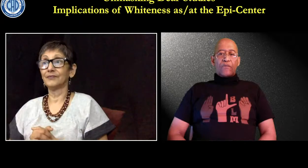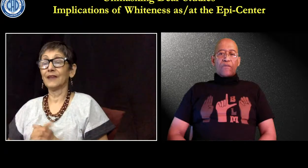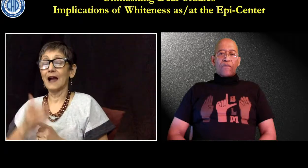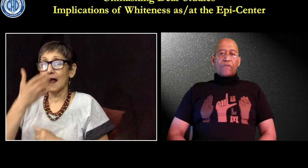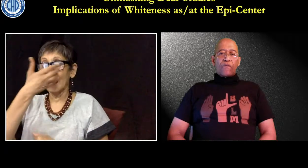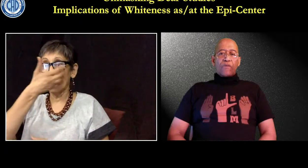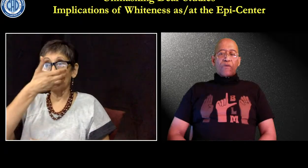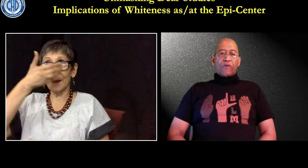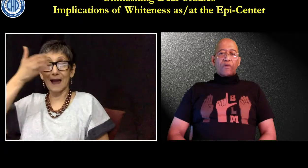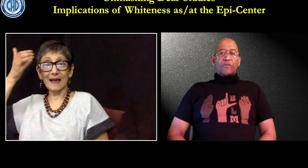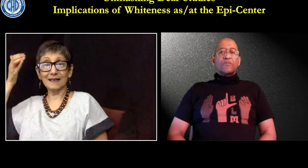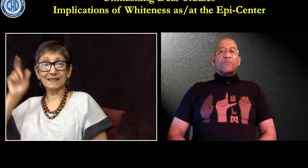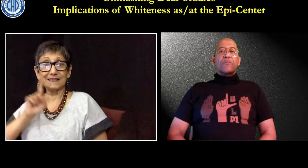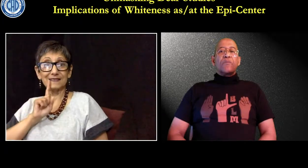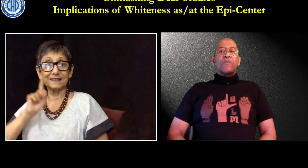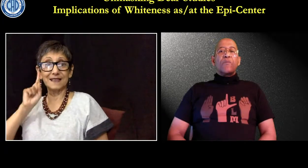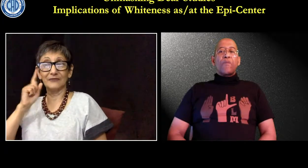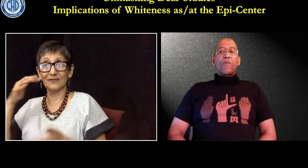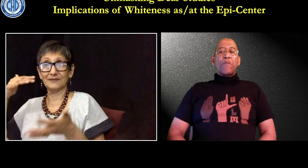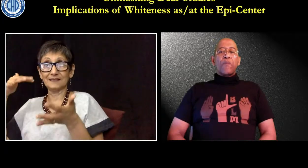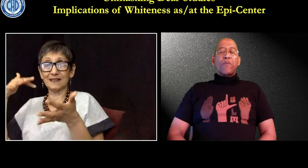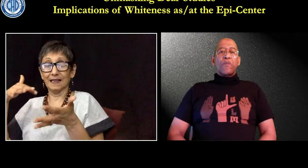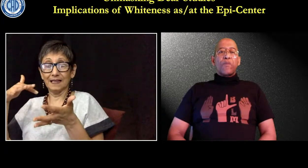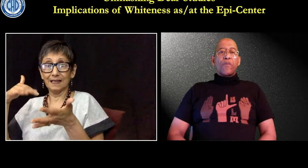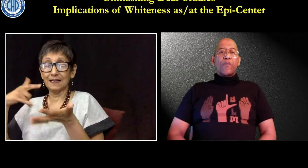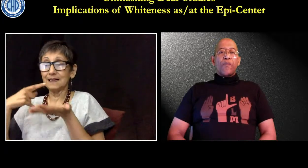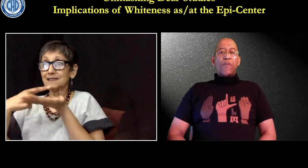Our evening's topic